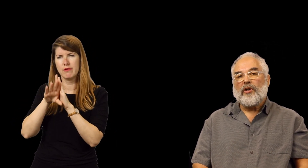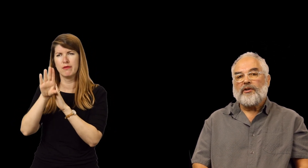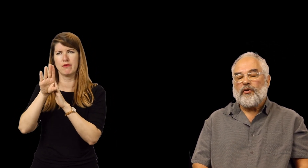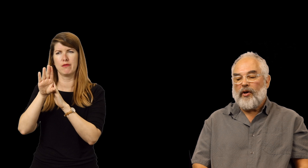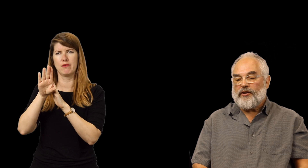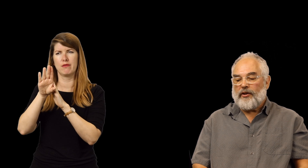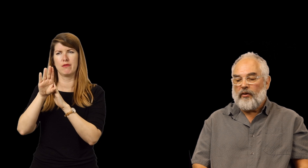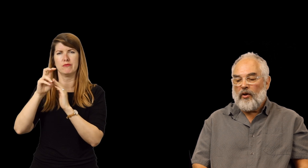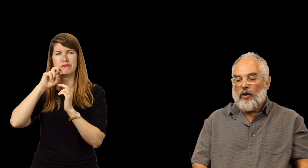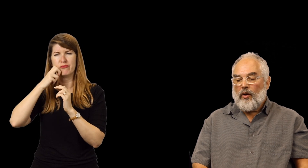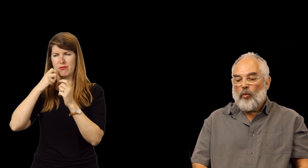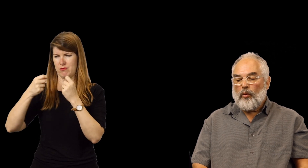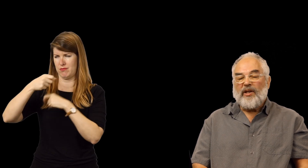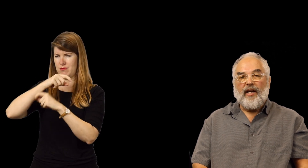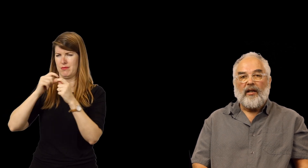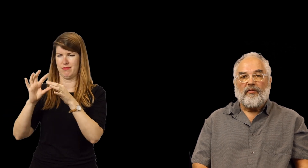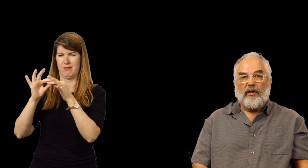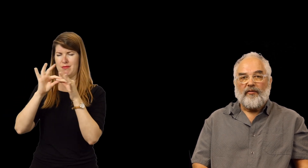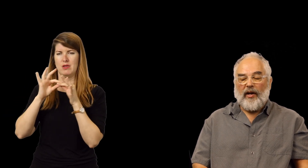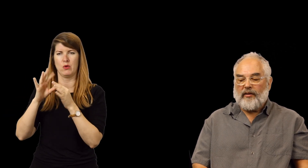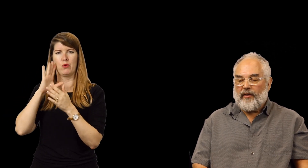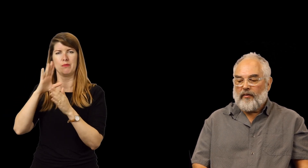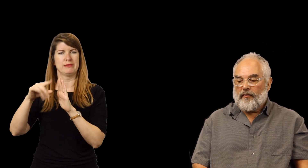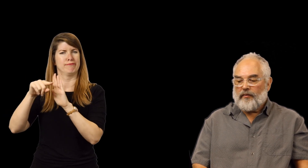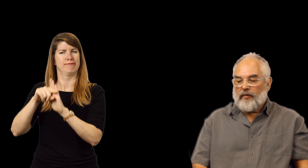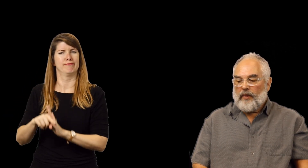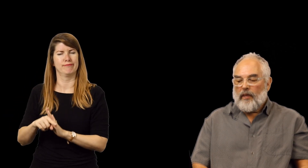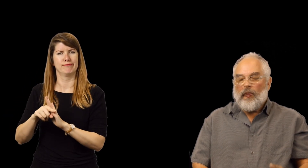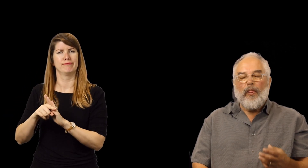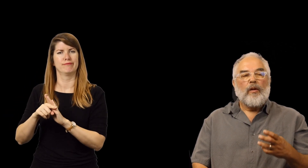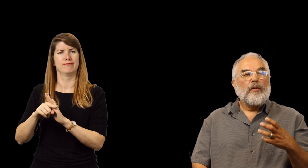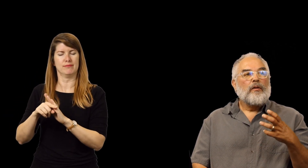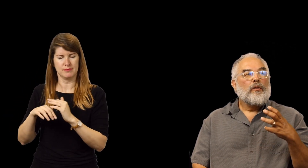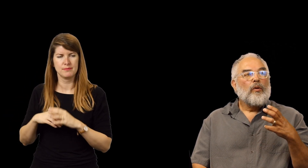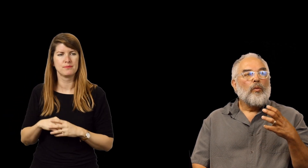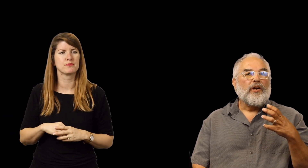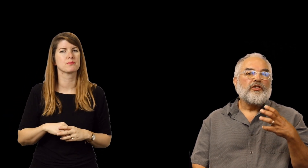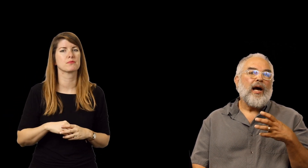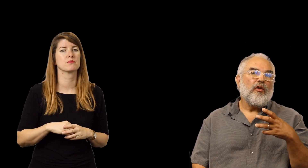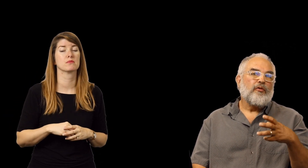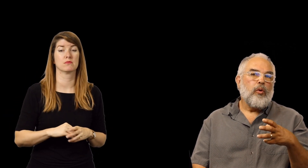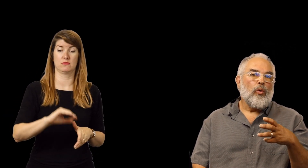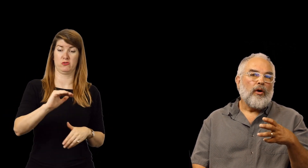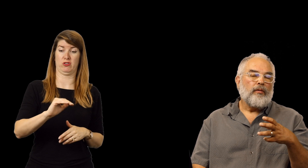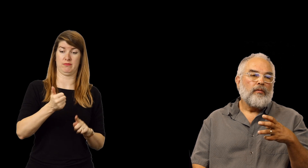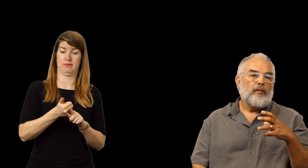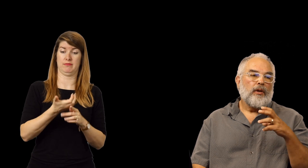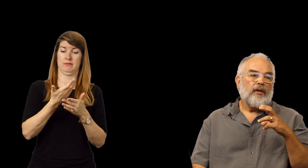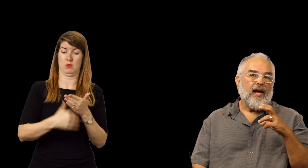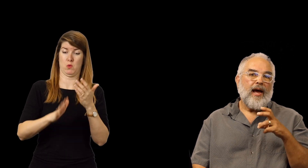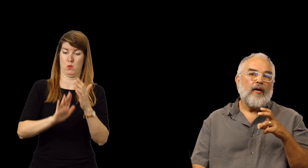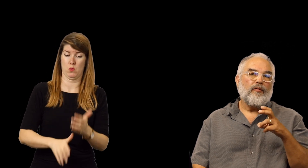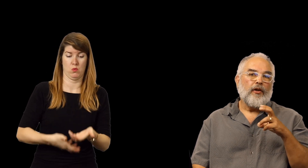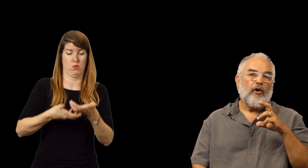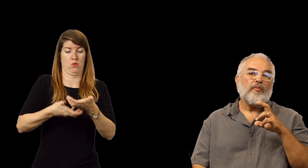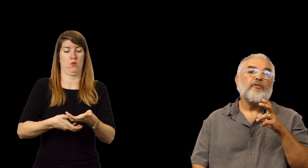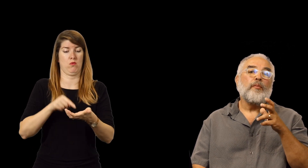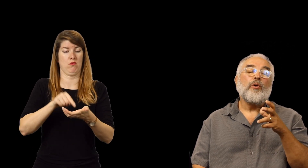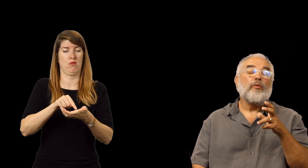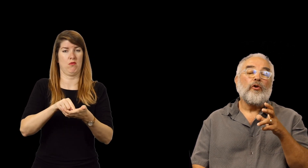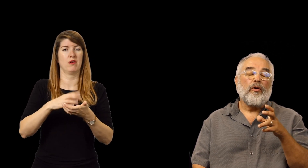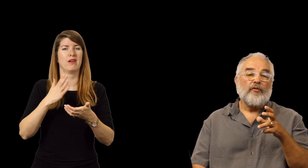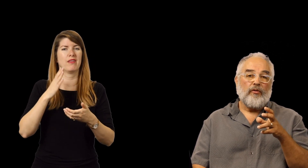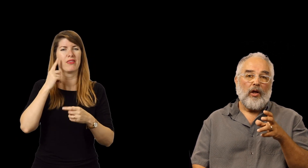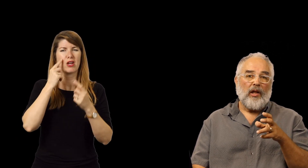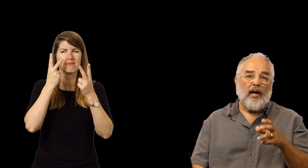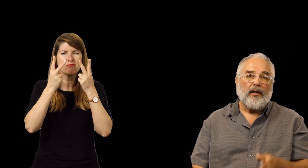and neural integration will be negatively affected. When a child's born, their